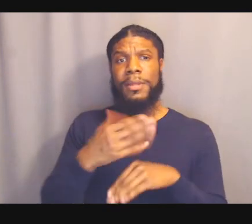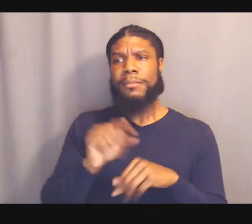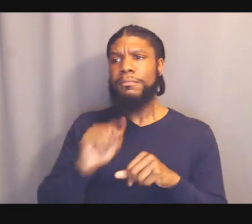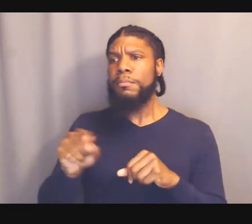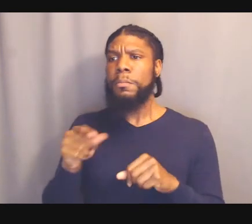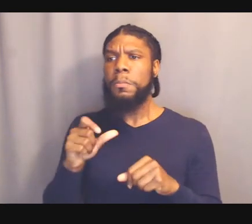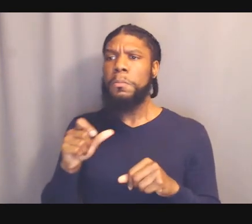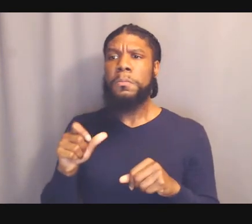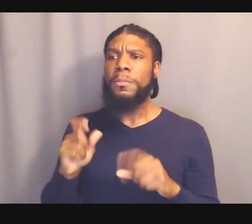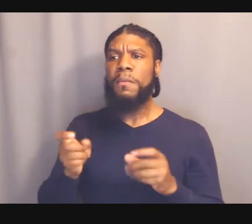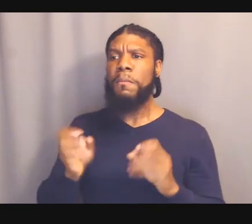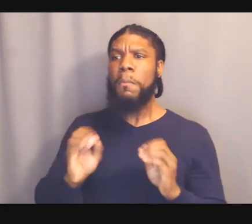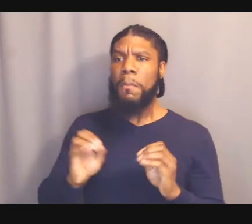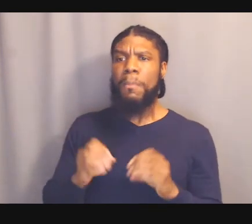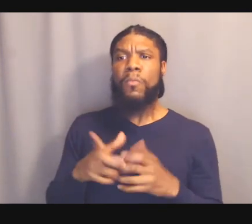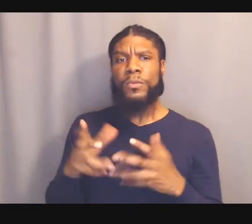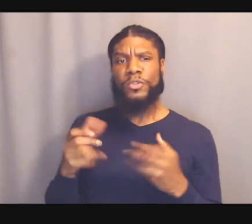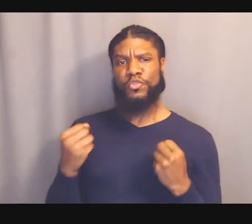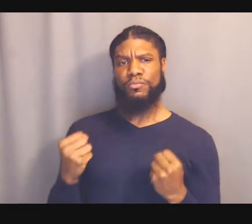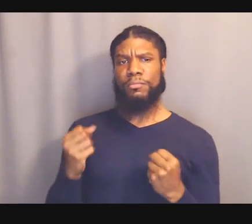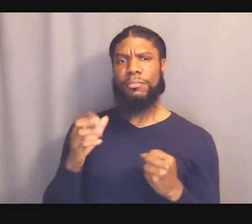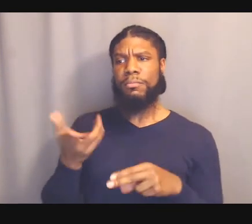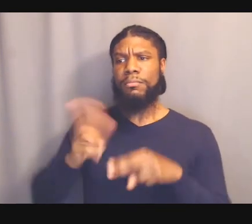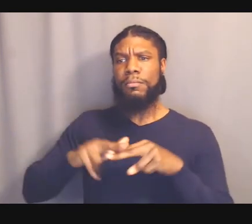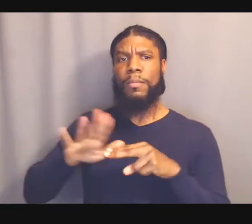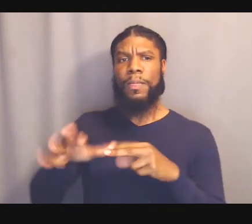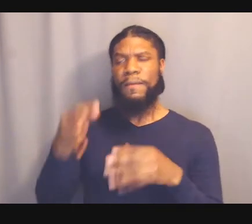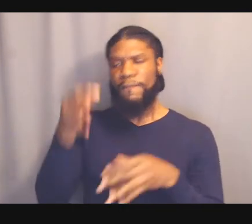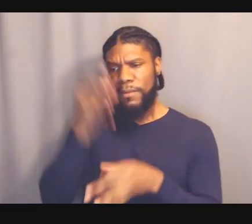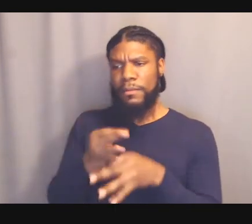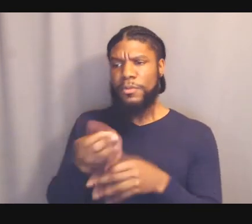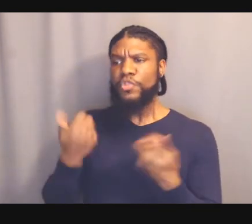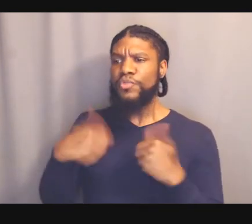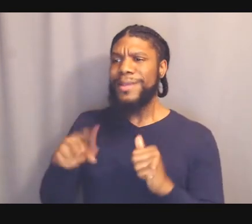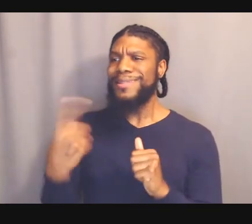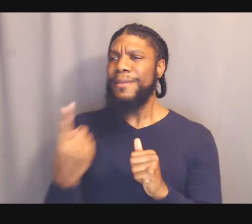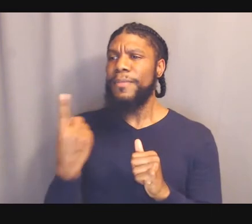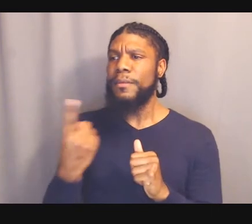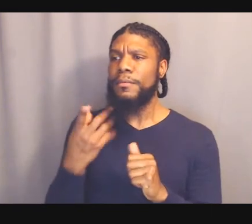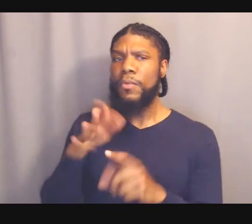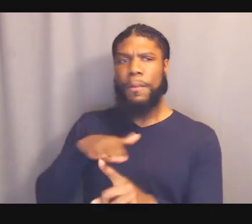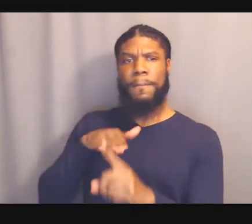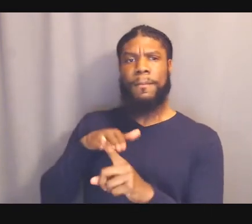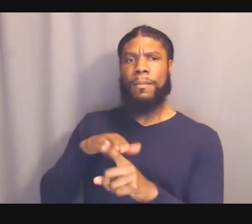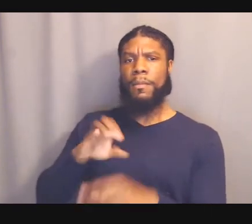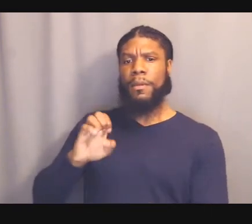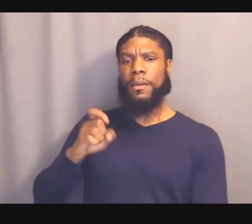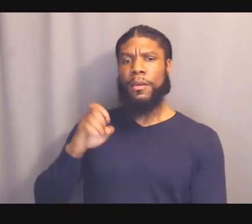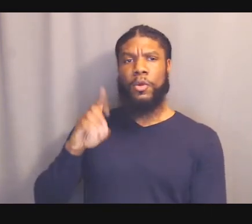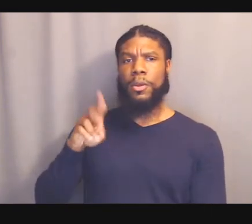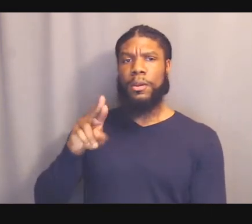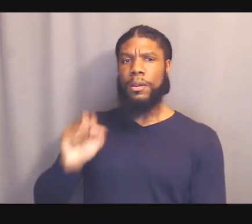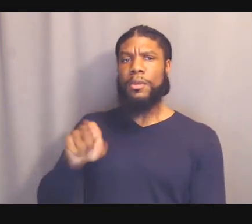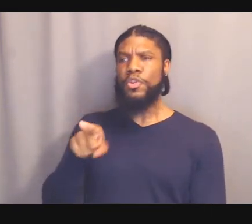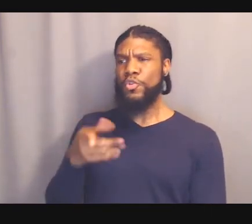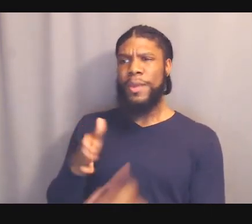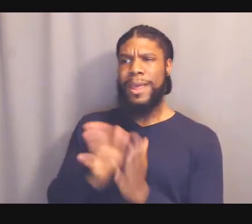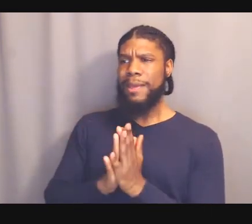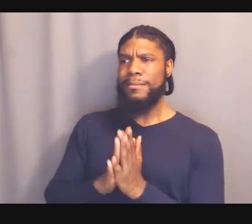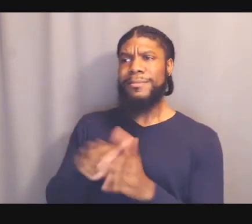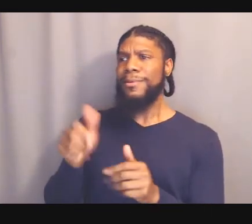them just to try anything. Allow them to be reminded of Exodus, where you just asked whatever they had to